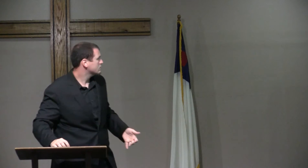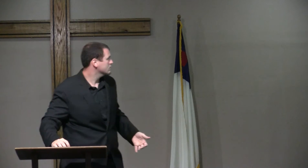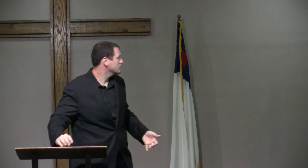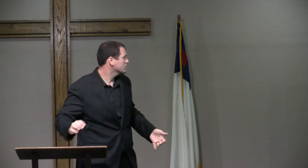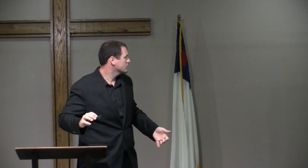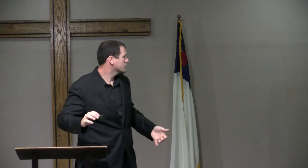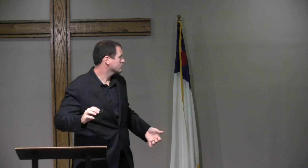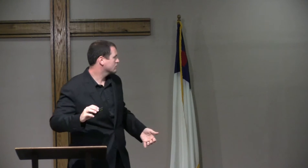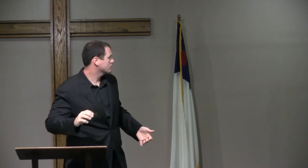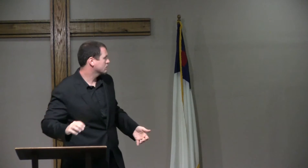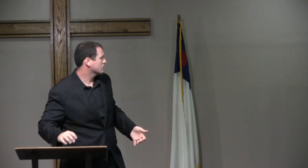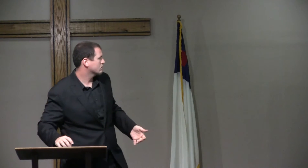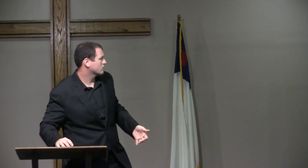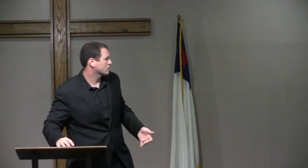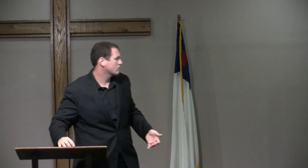They say 75%.